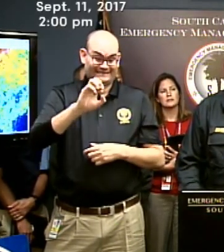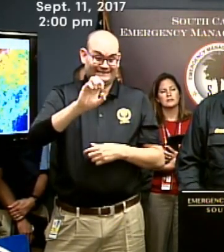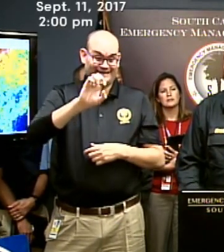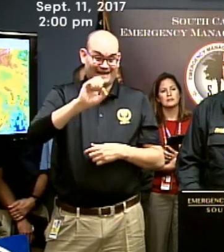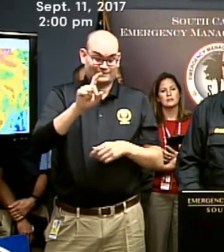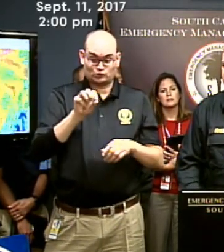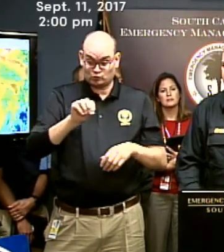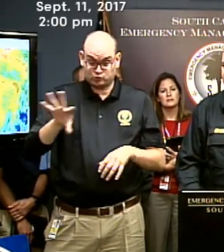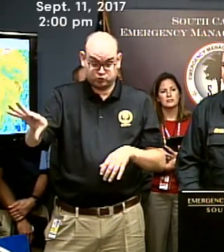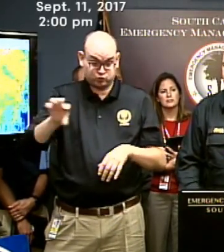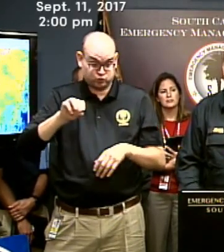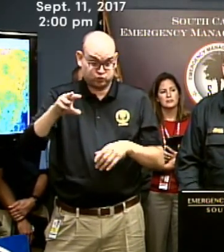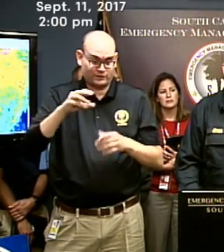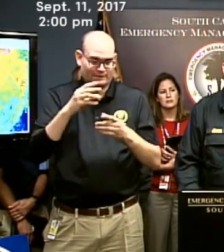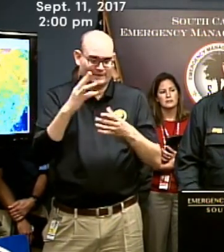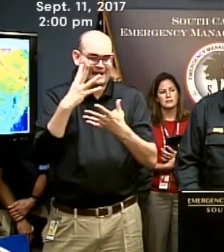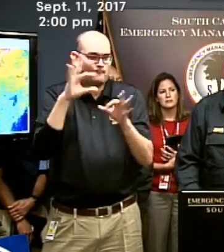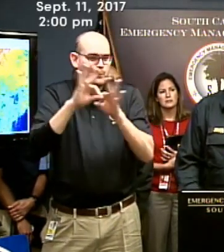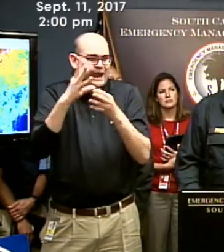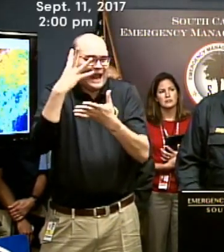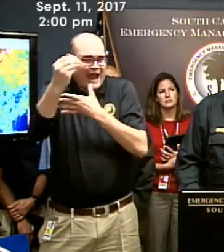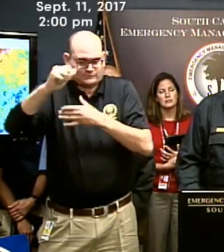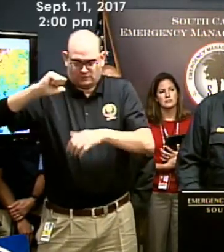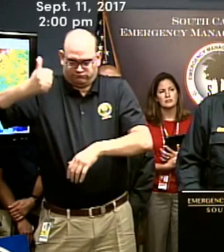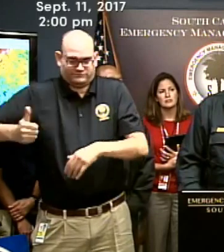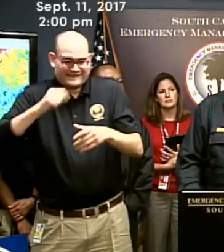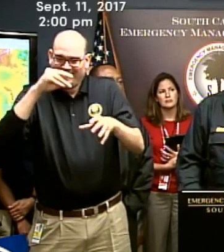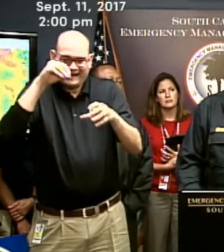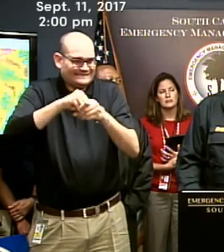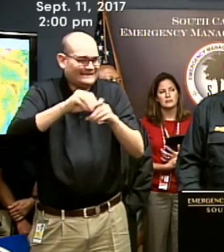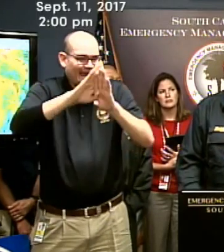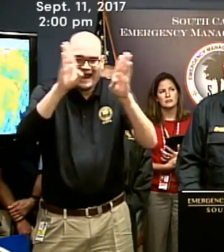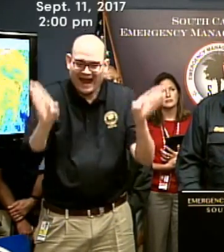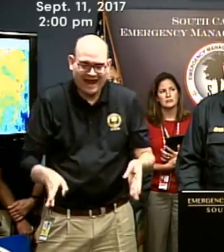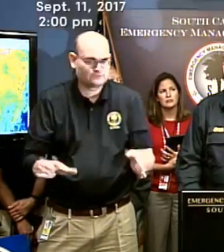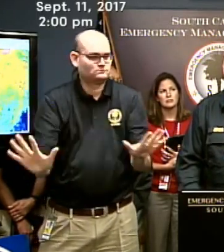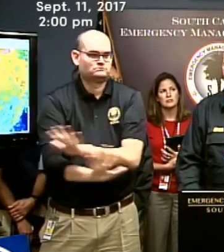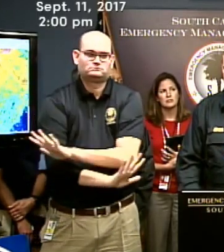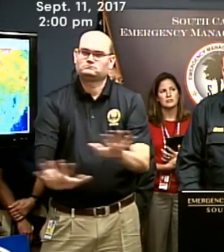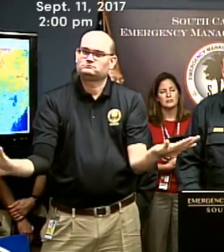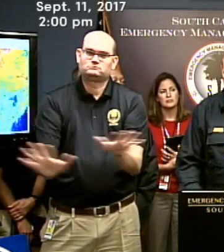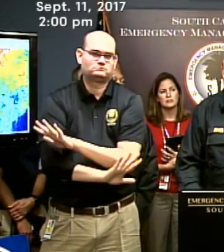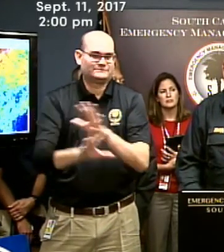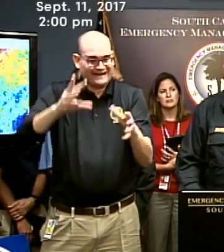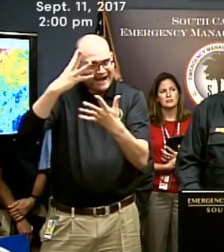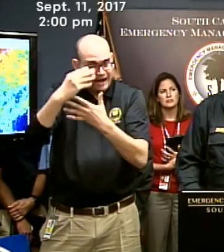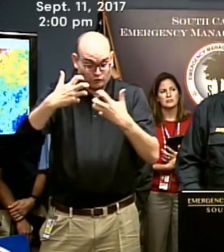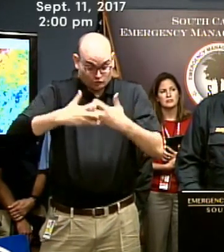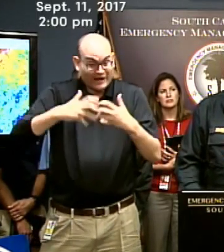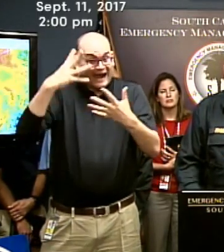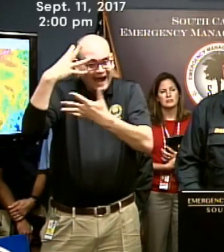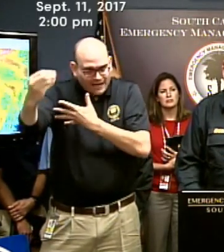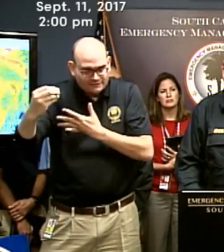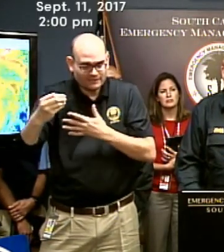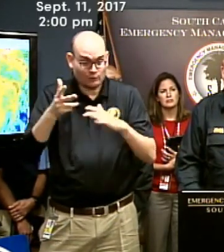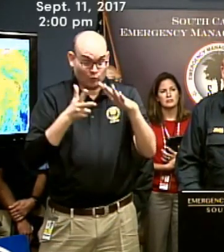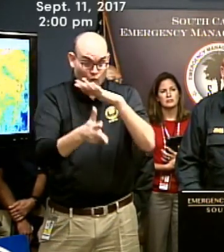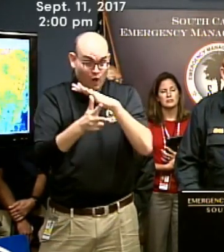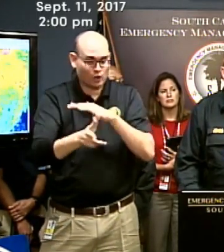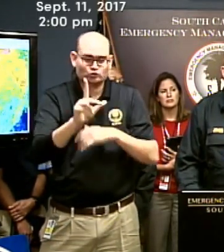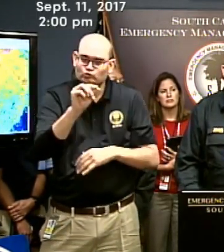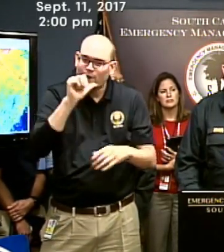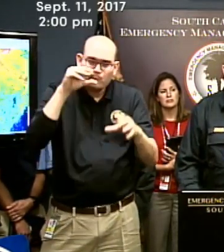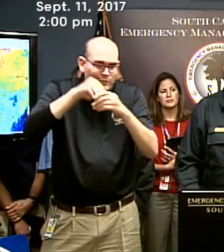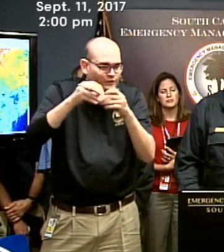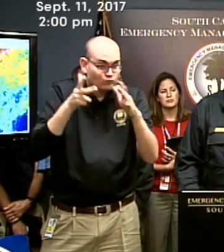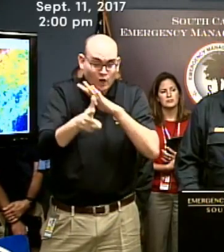in your house, such as doors or windows. Please never run a generator inside your home or in garages. Never